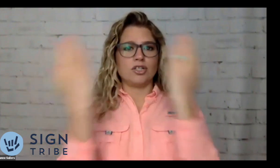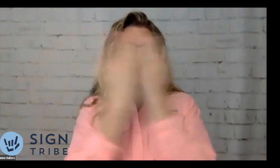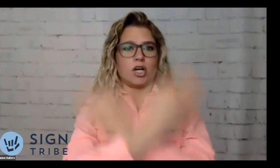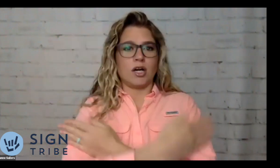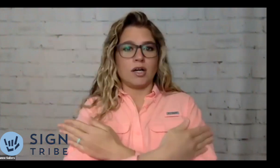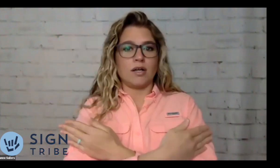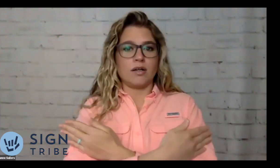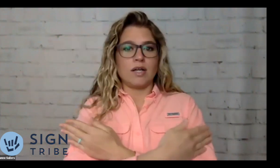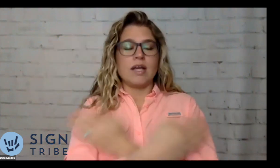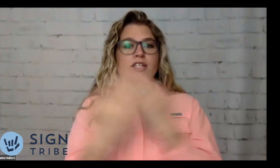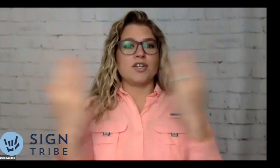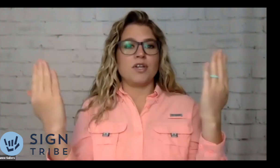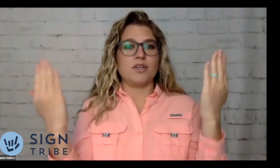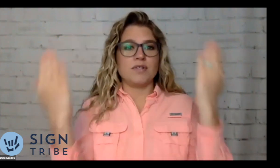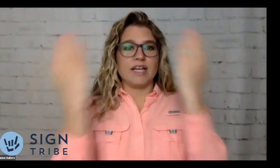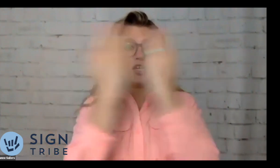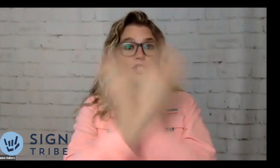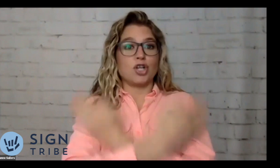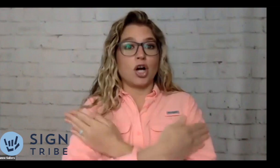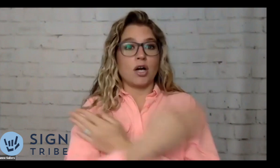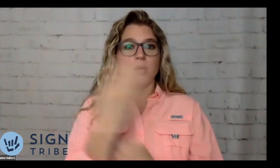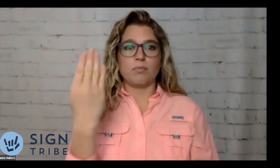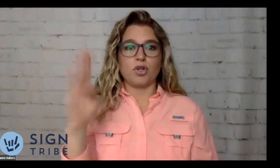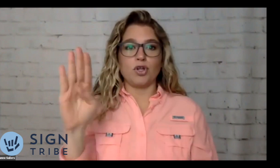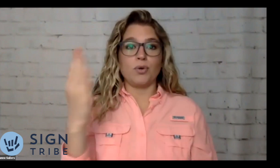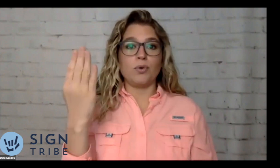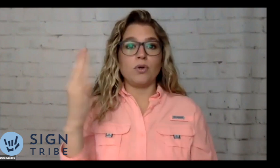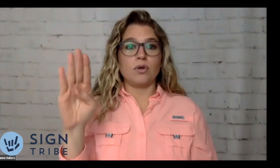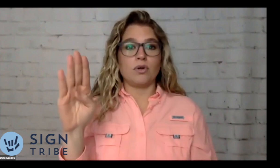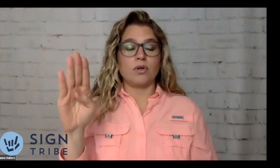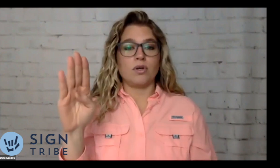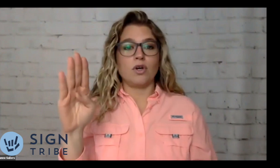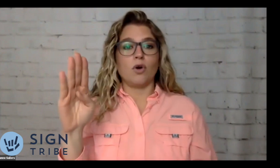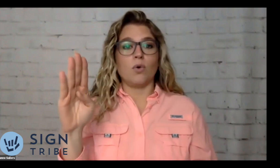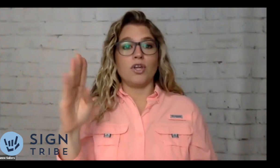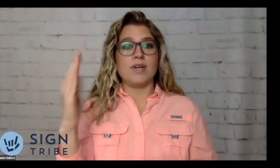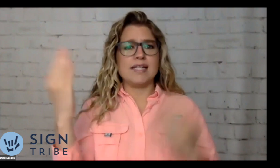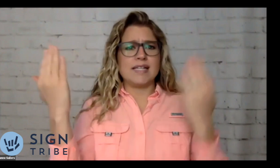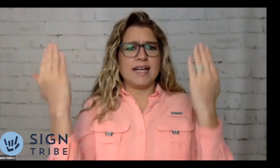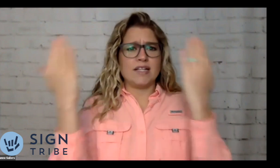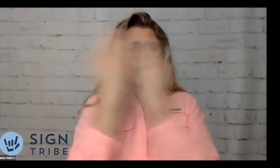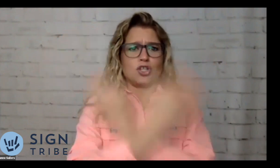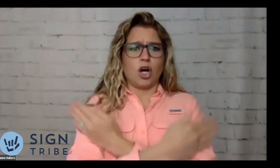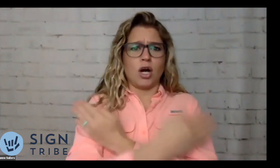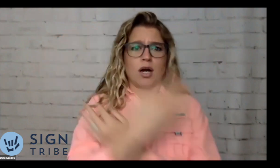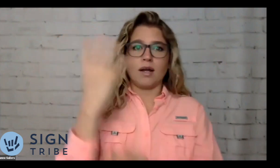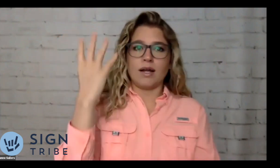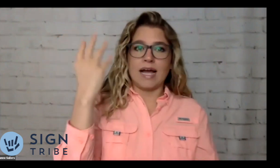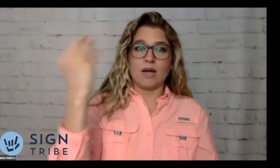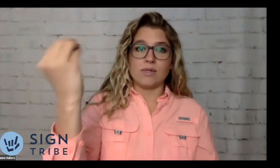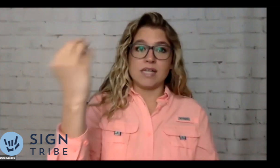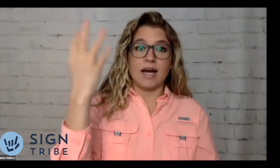Dark. So you can use like dark blue, or you can say it's dark outside.